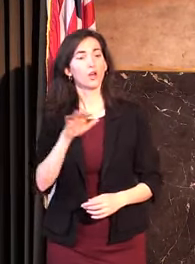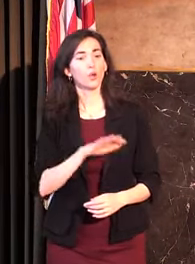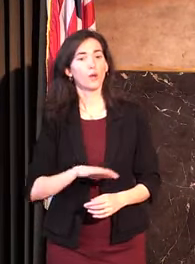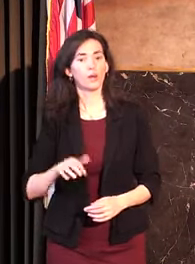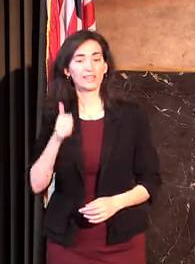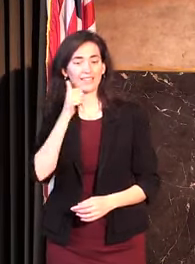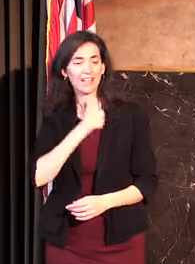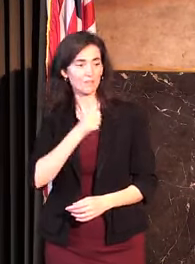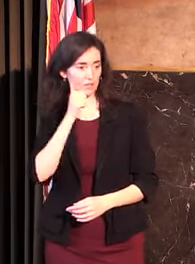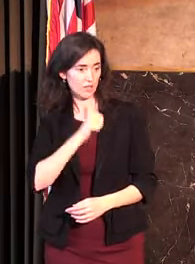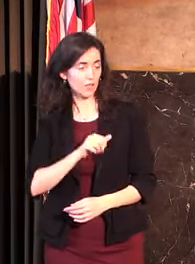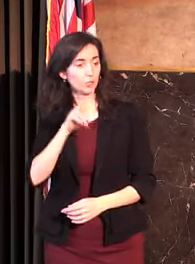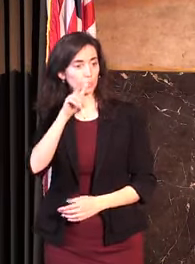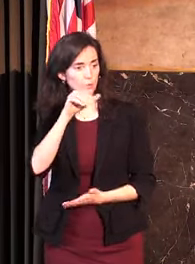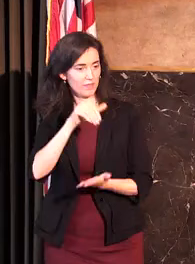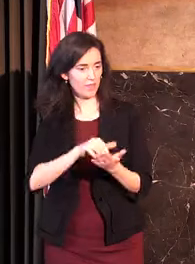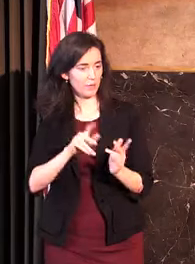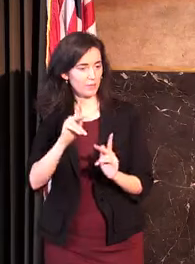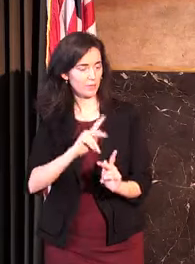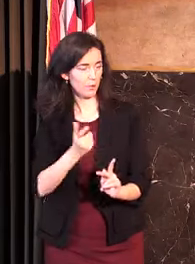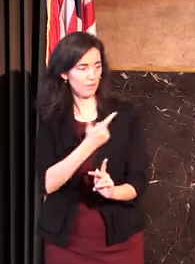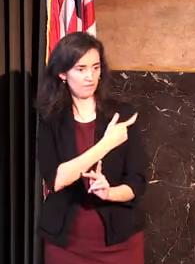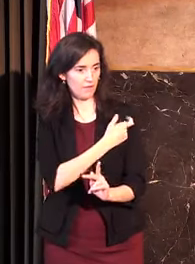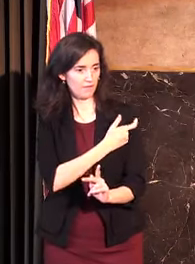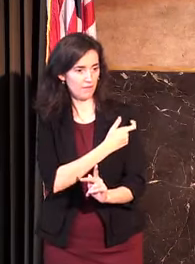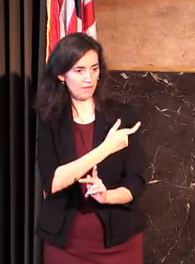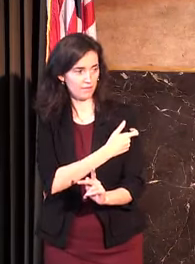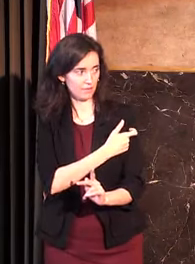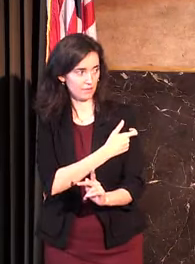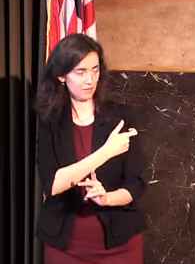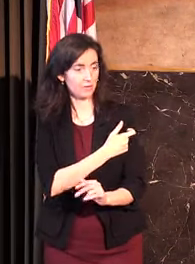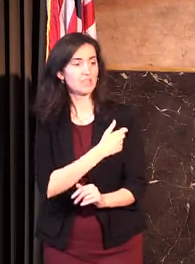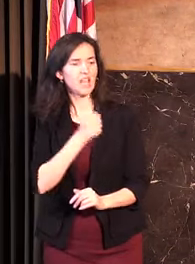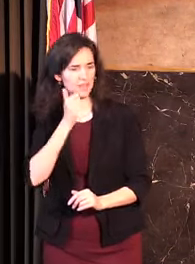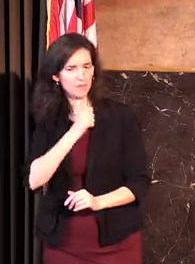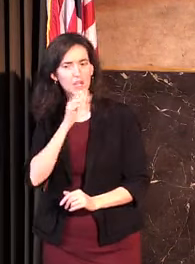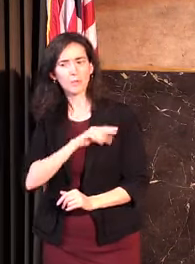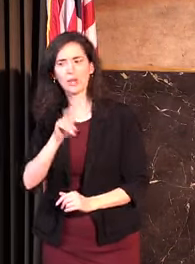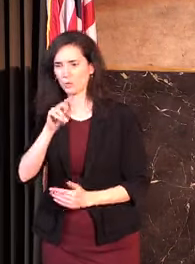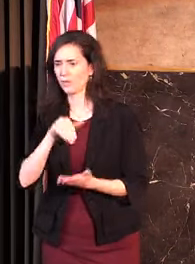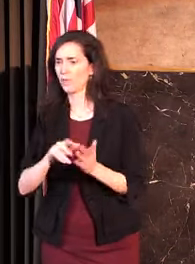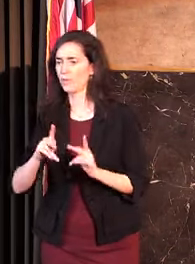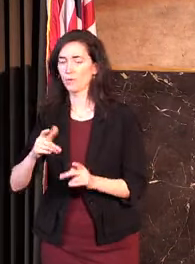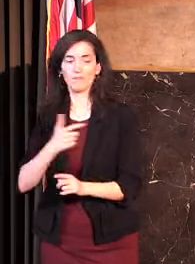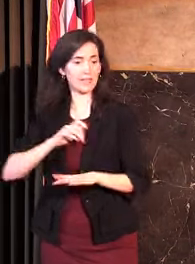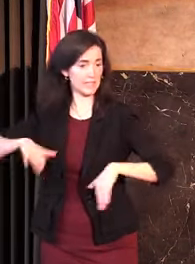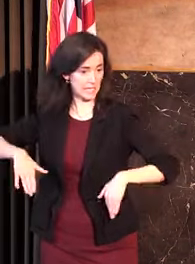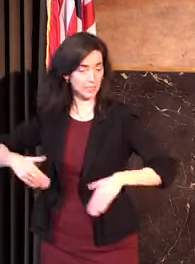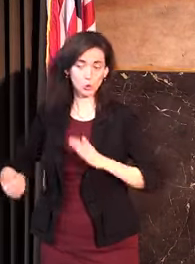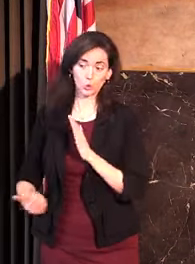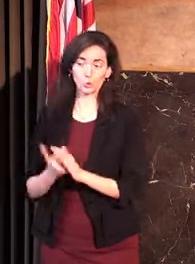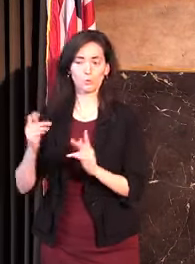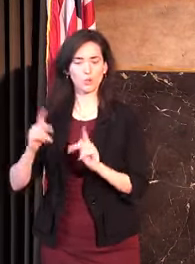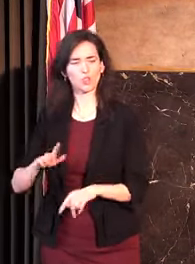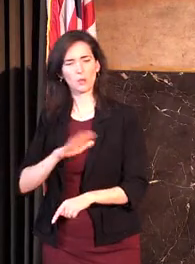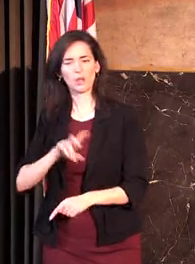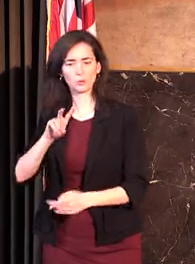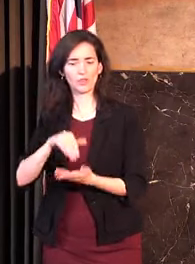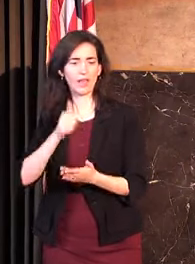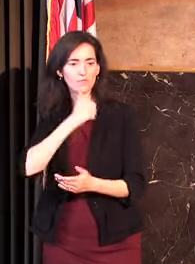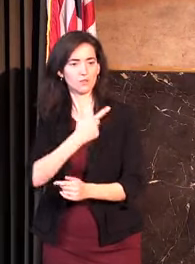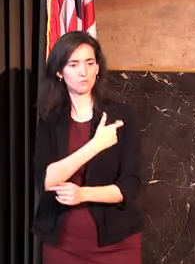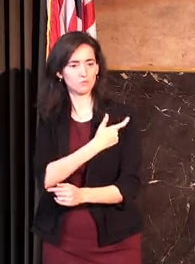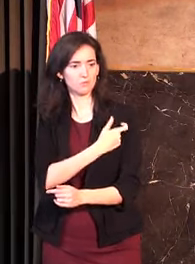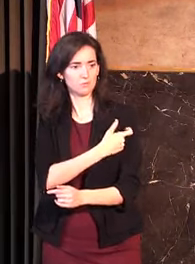2,000 new individuals beginning their vaccine series every day, people that haven't yet been vaccinated. I and the governor want that